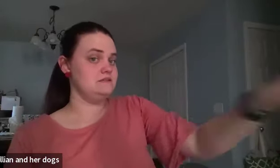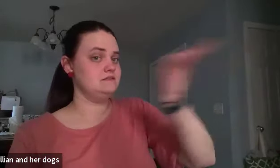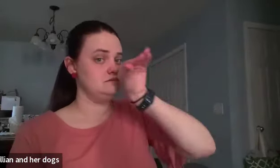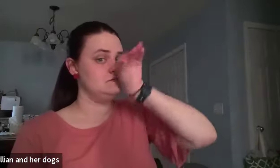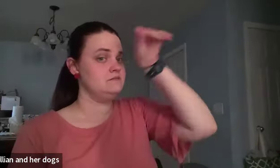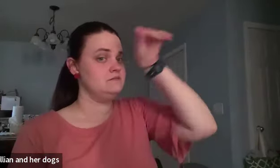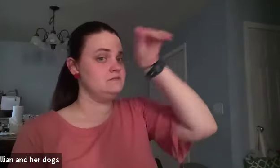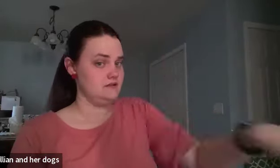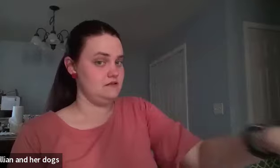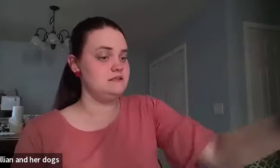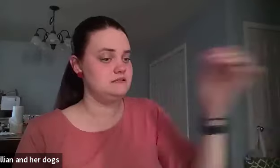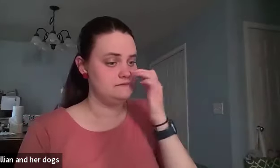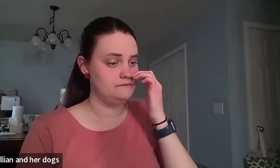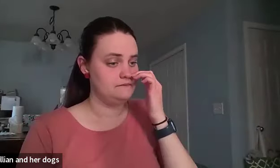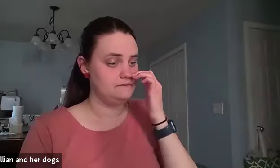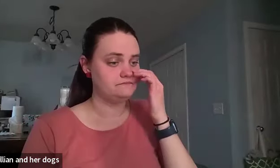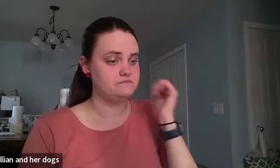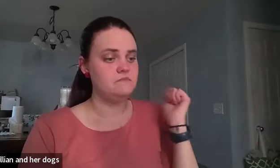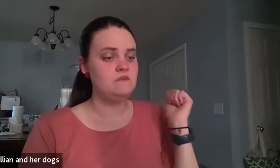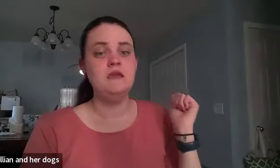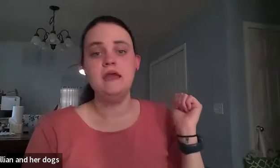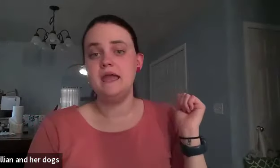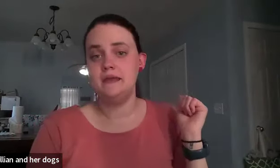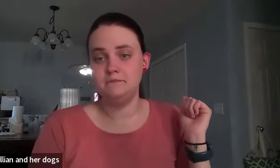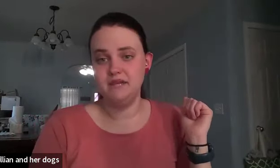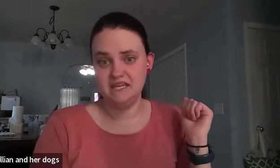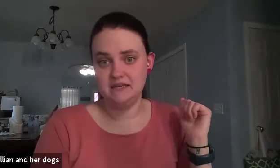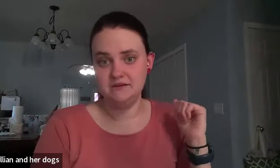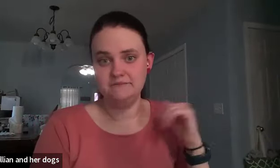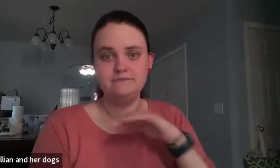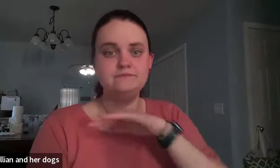elephant, elephant, and then pig,